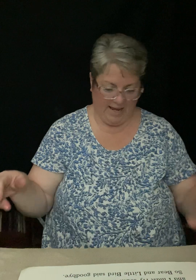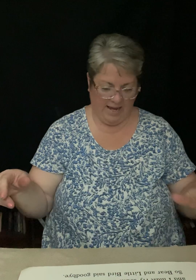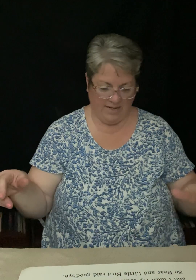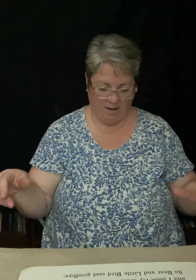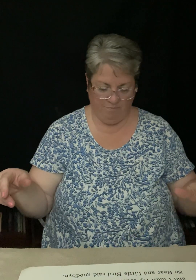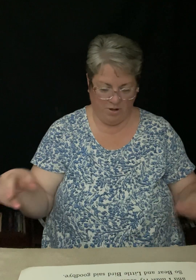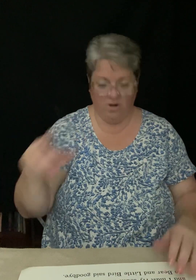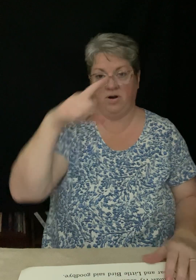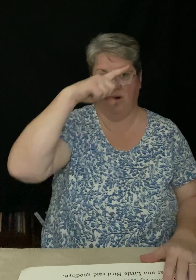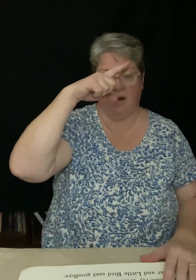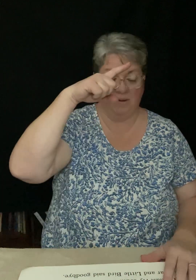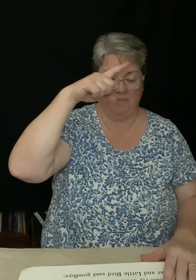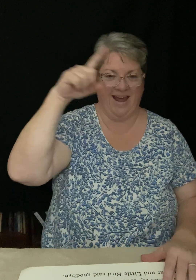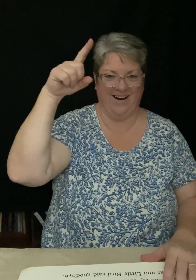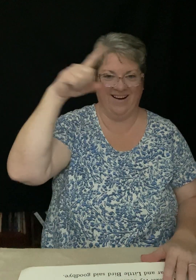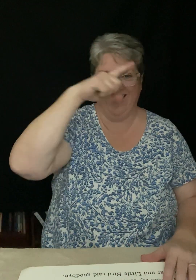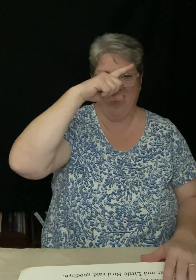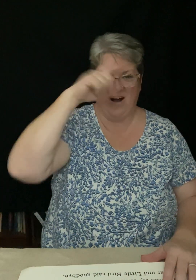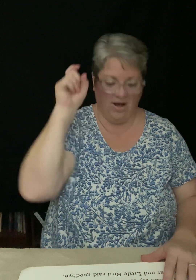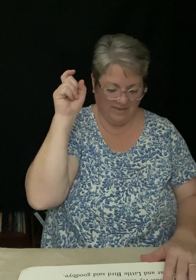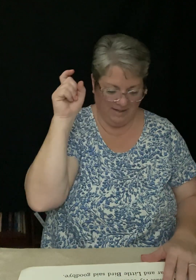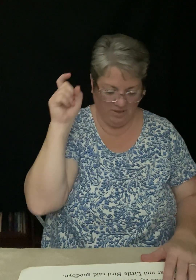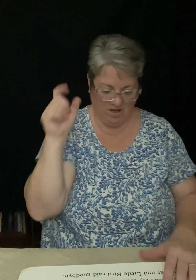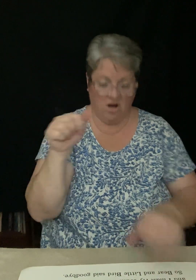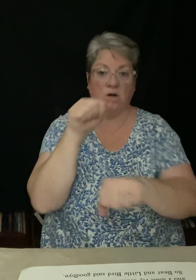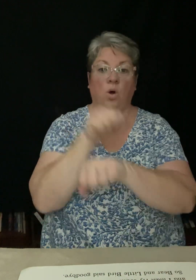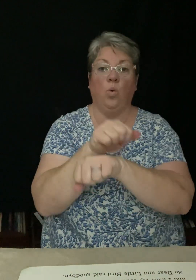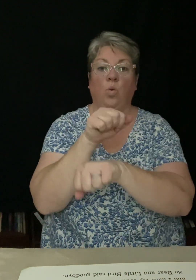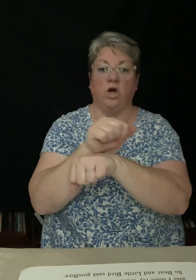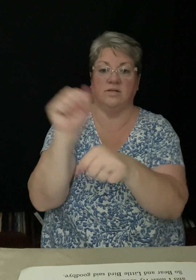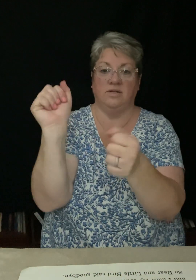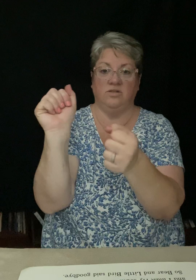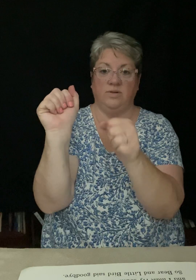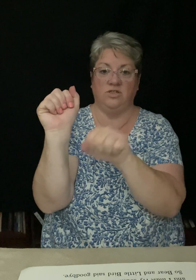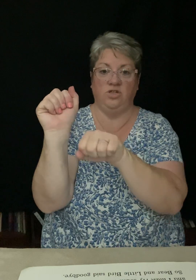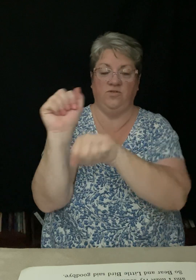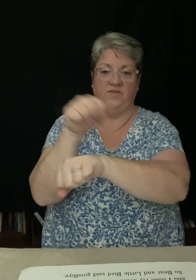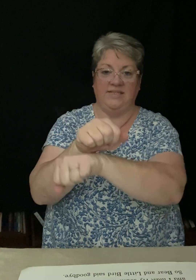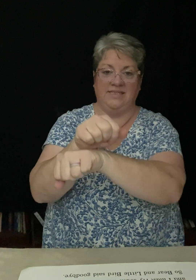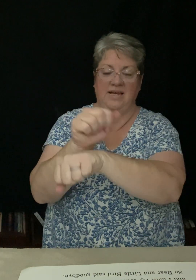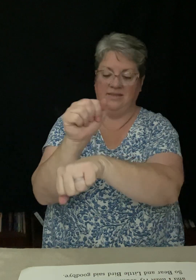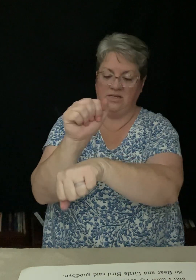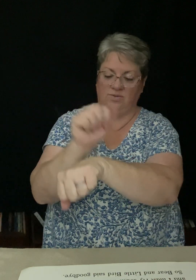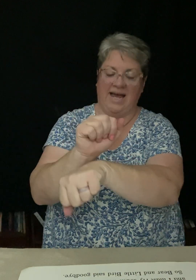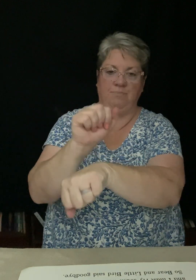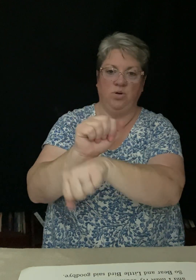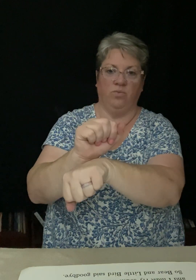And Bear, all summer long worked. So it's 2 fists that you tap your